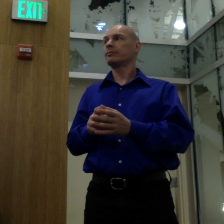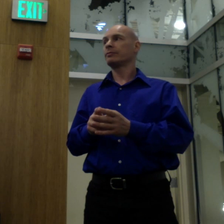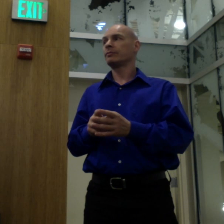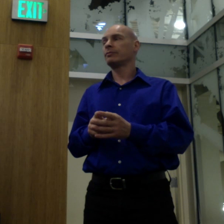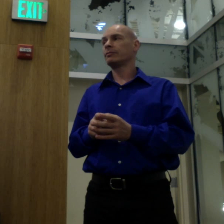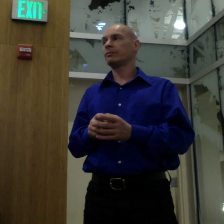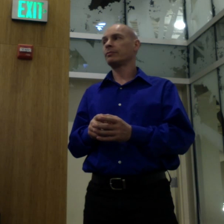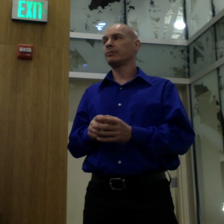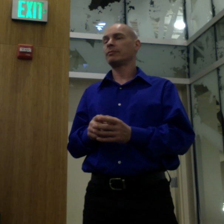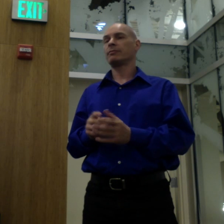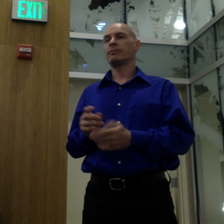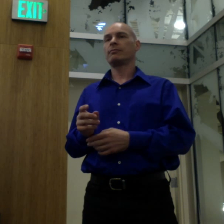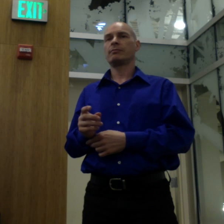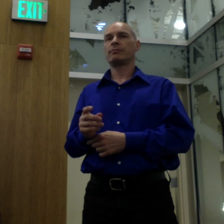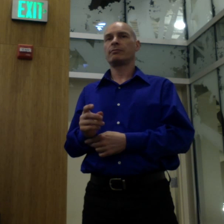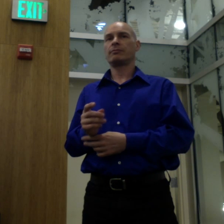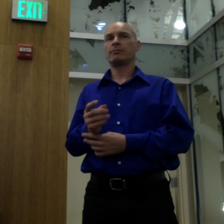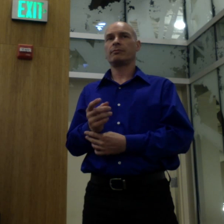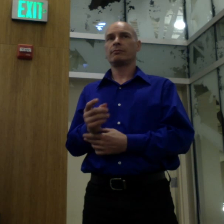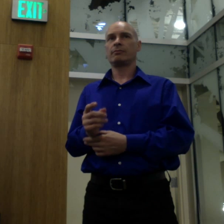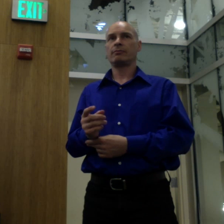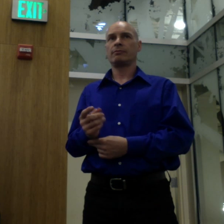little bottles,